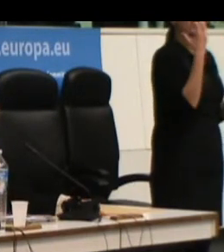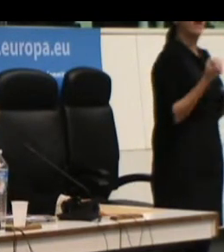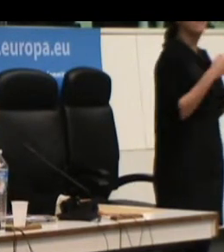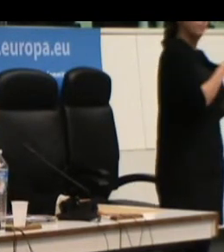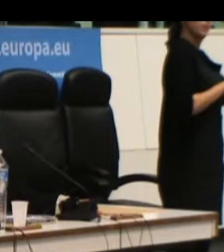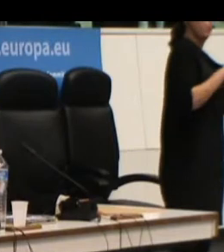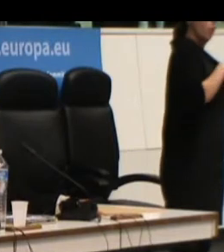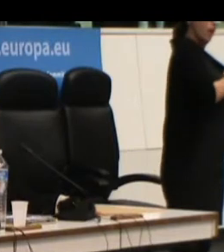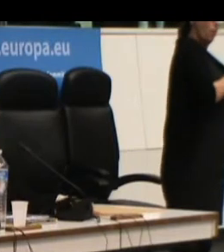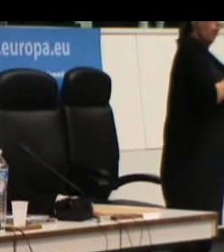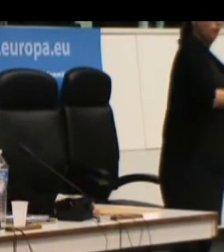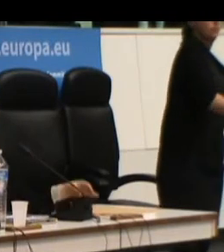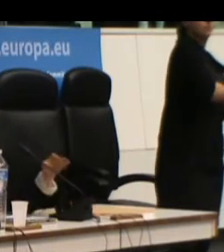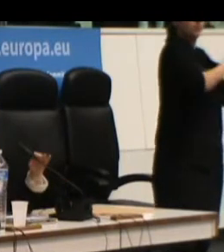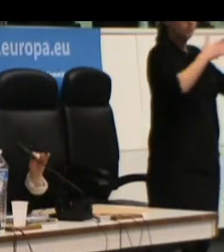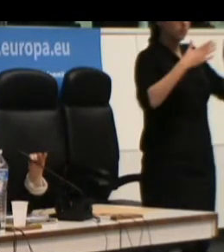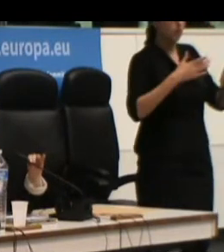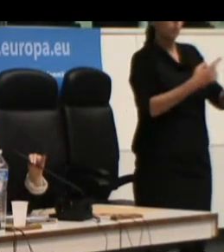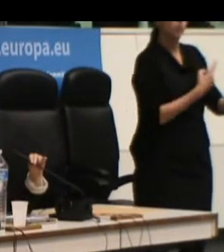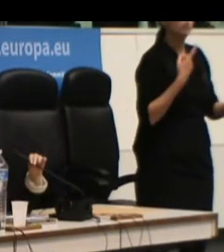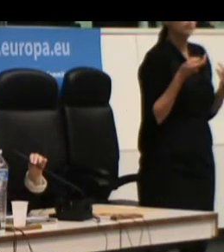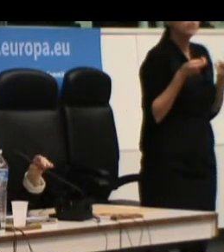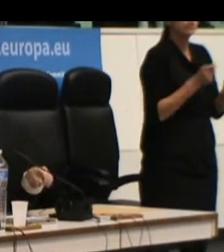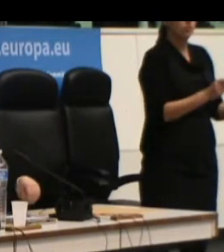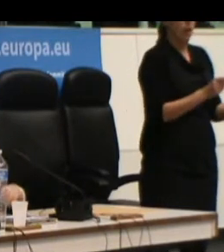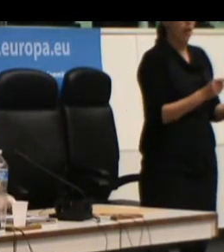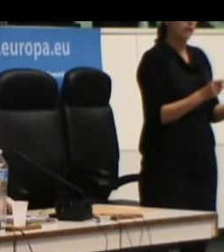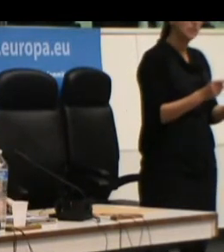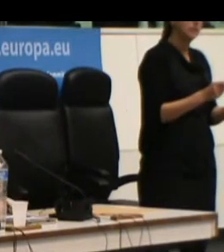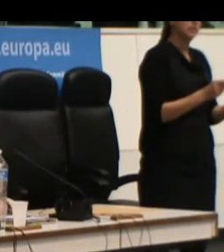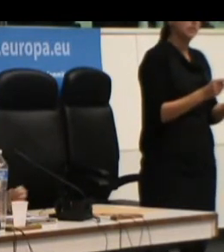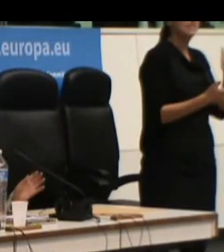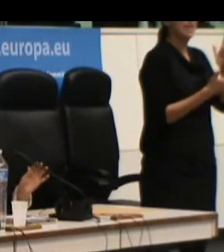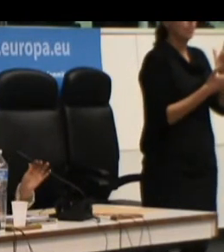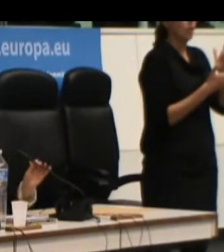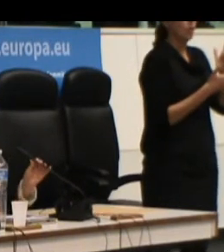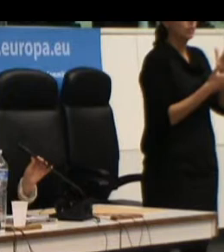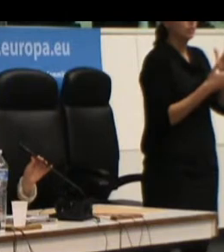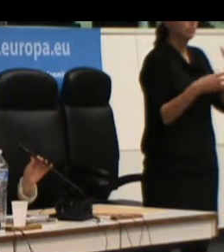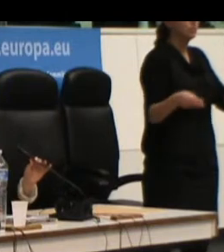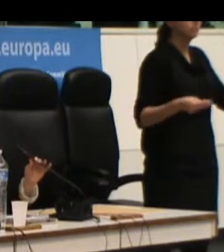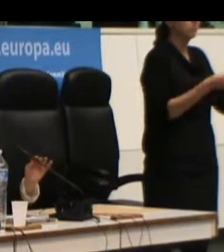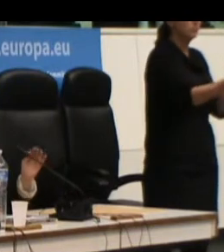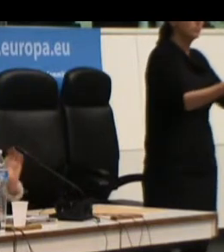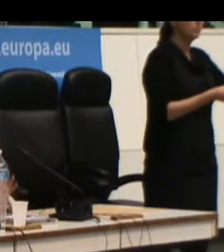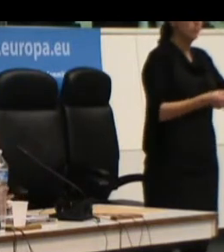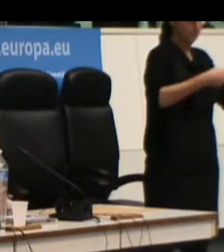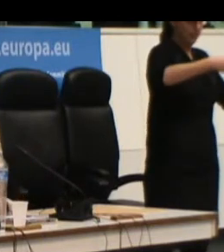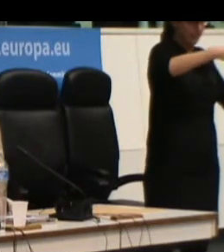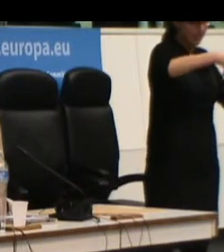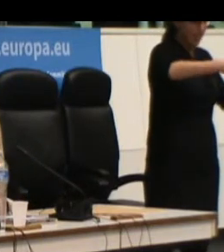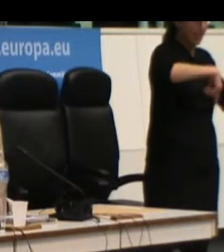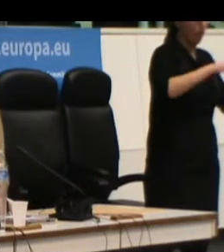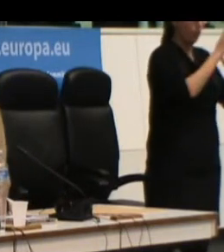machines, we try all the time to get a range of technology in there, because we think it's important